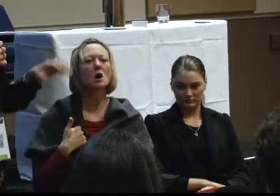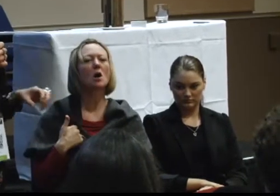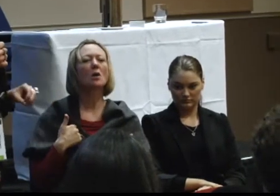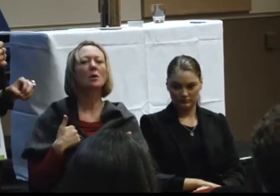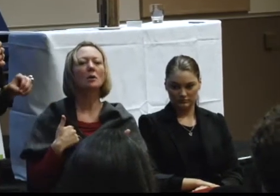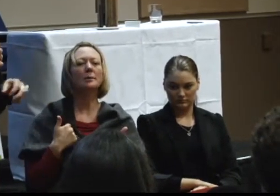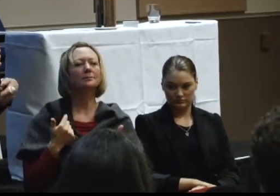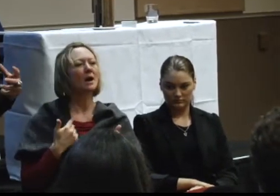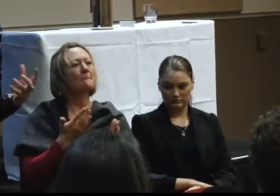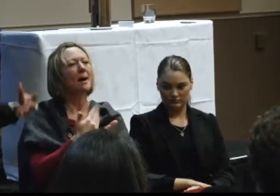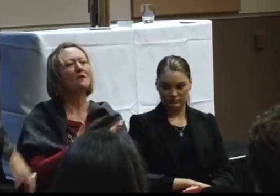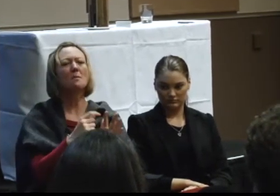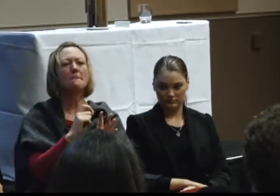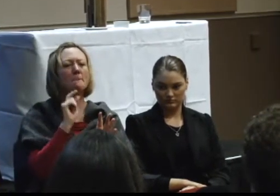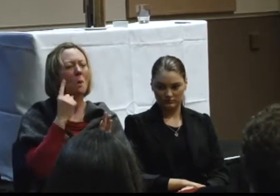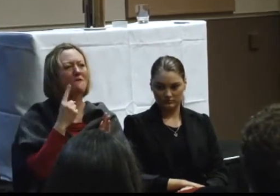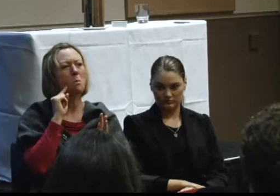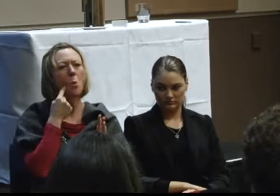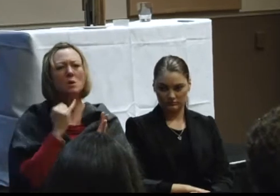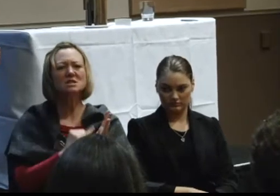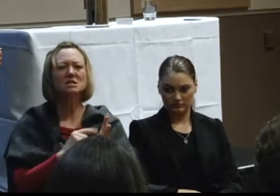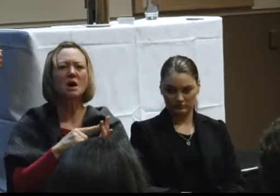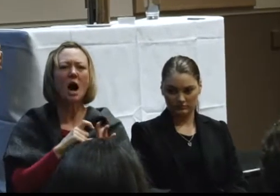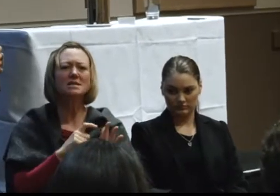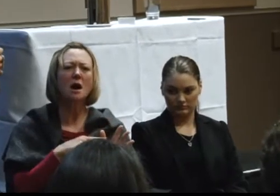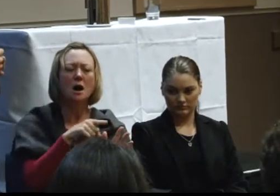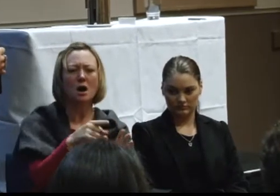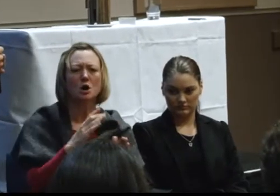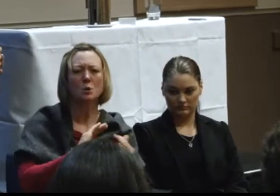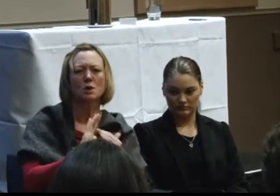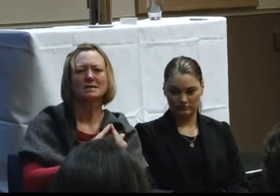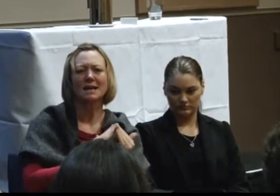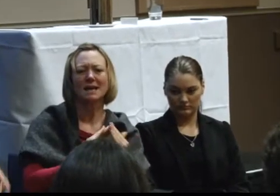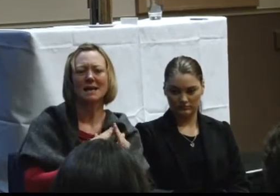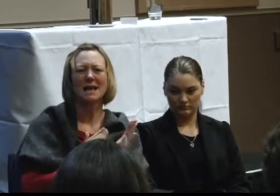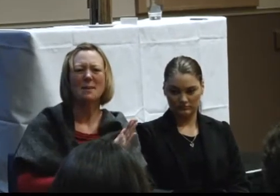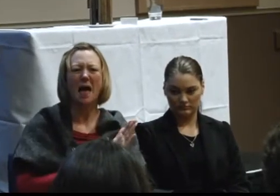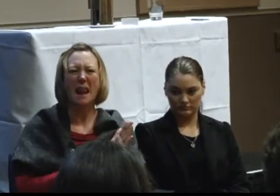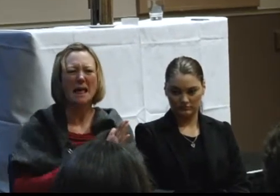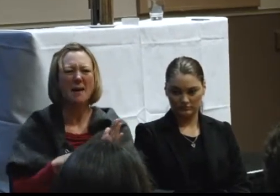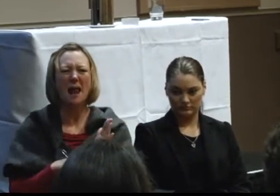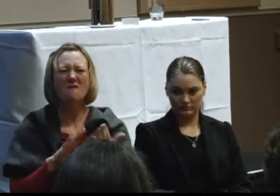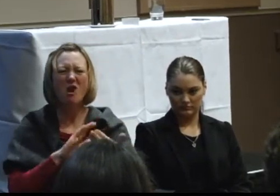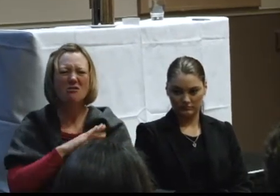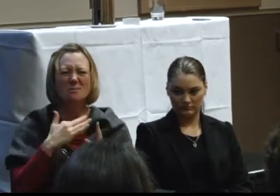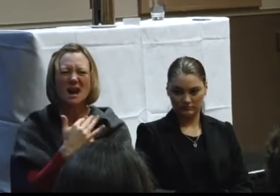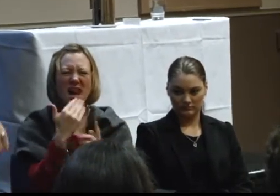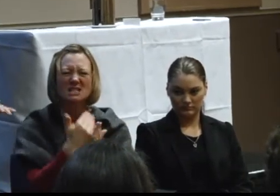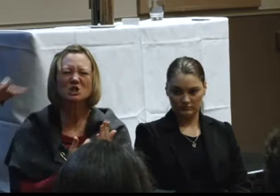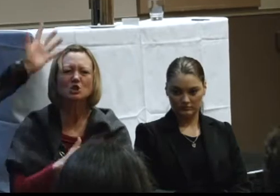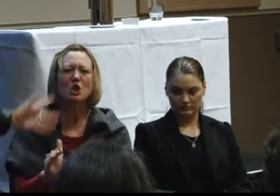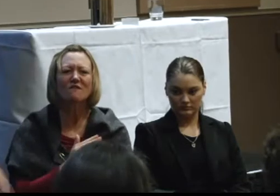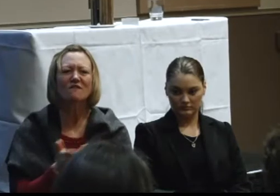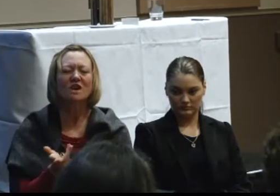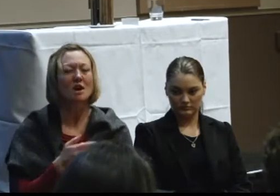Seiler's communities he set up, the MLE, Mellon Learning Environment Listserv, and I thought, well, there's some like-minded folk right there. Why